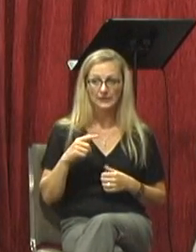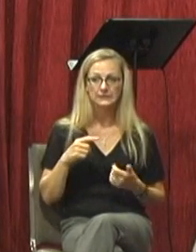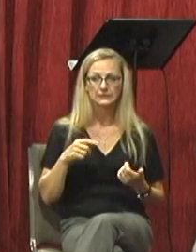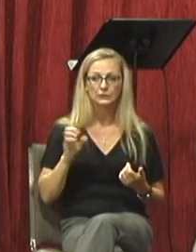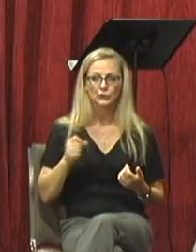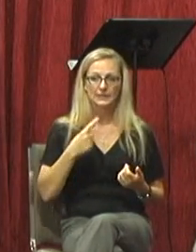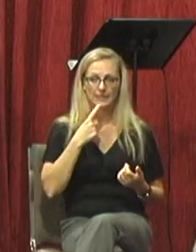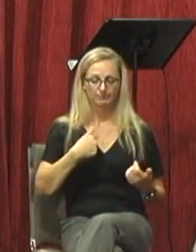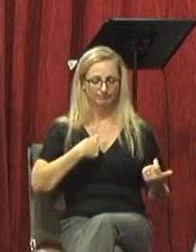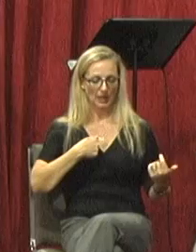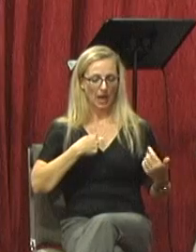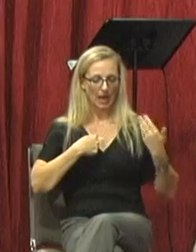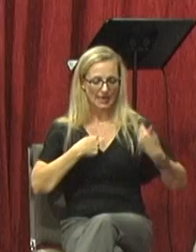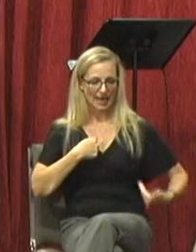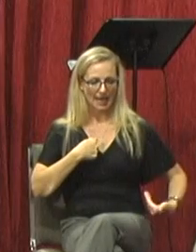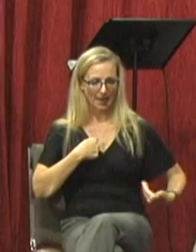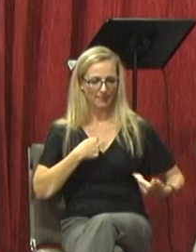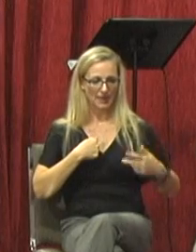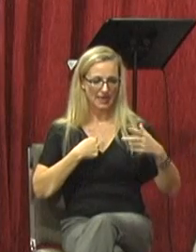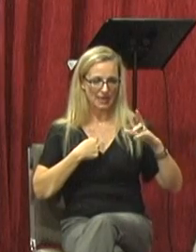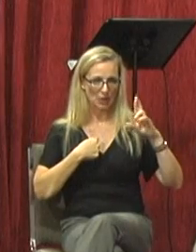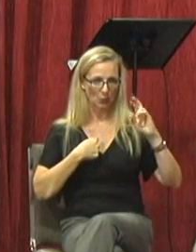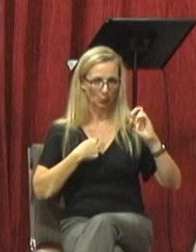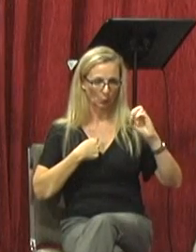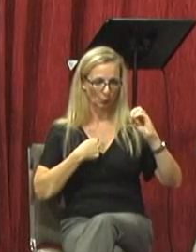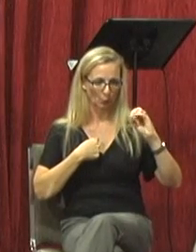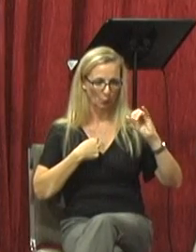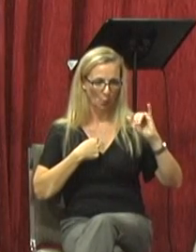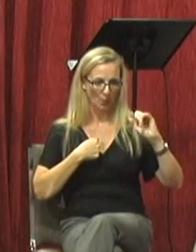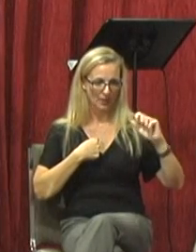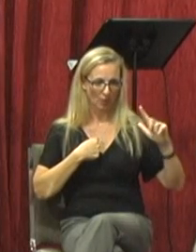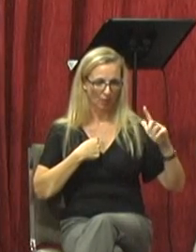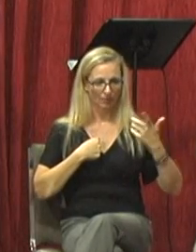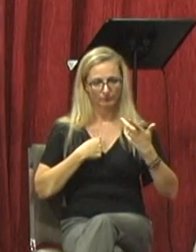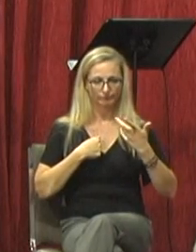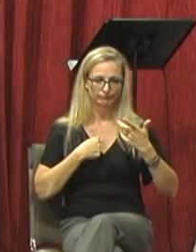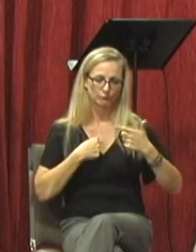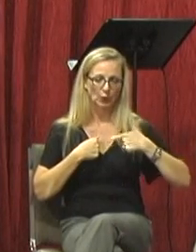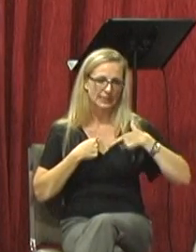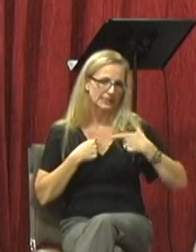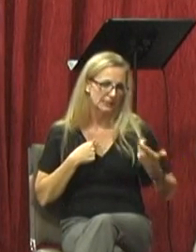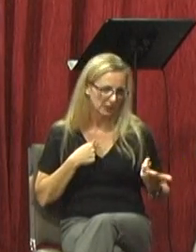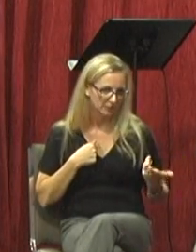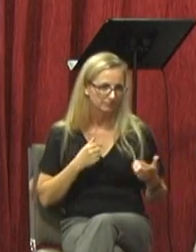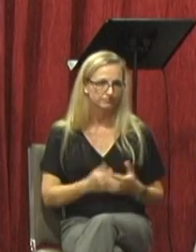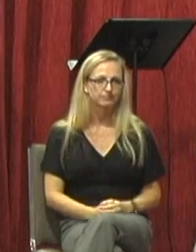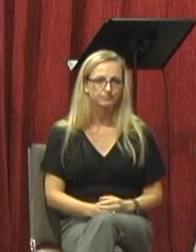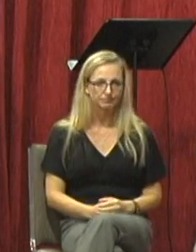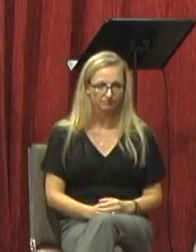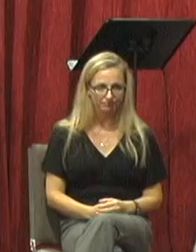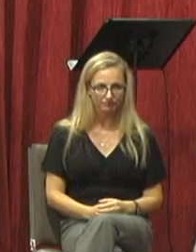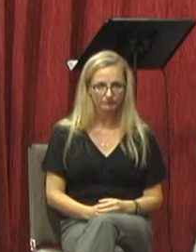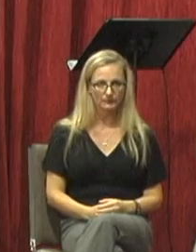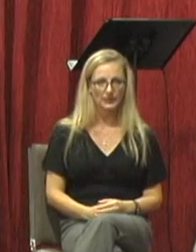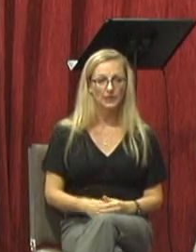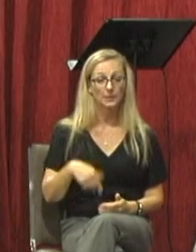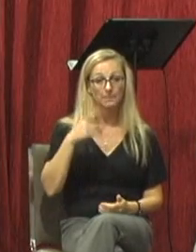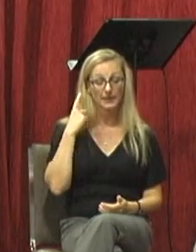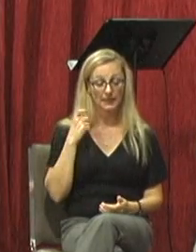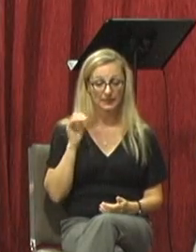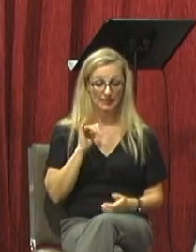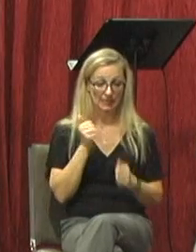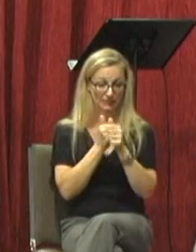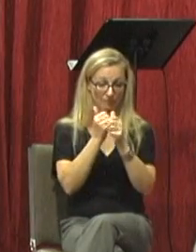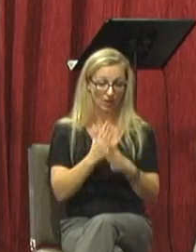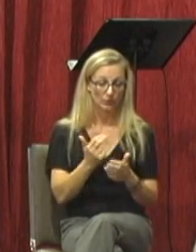am a royal Kohen. Kohen is singular or priest. So because as followers